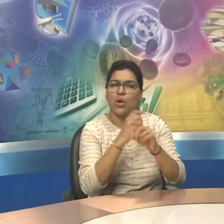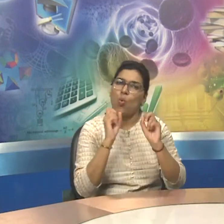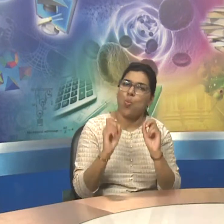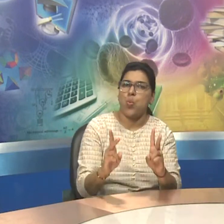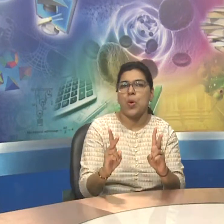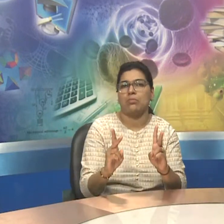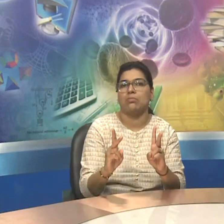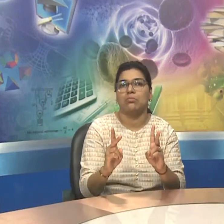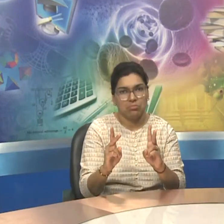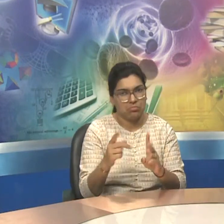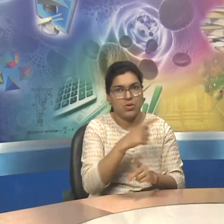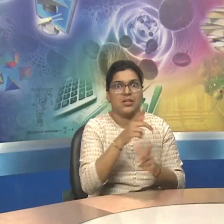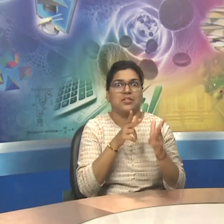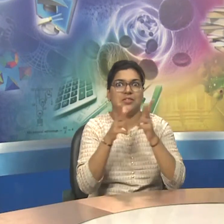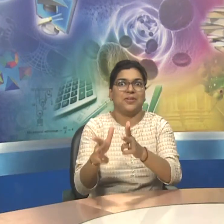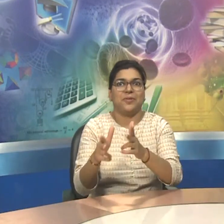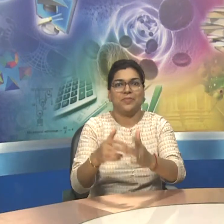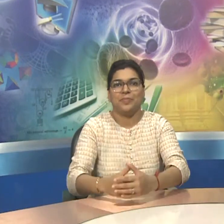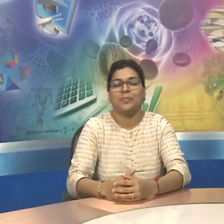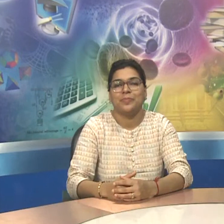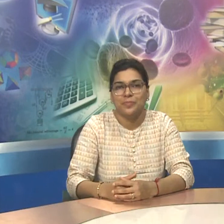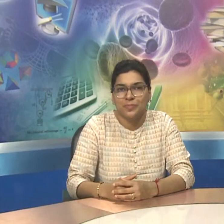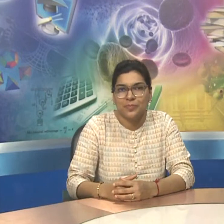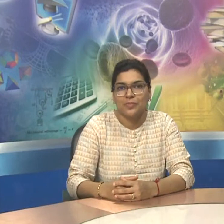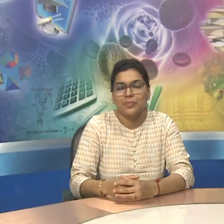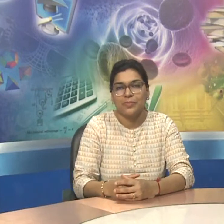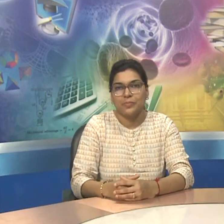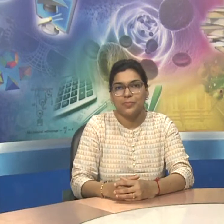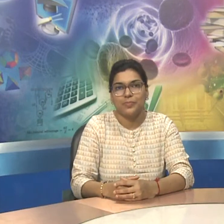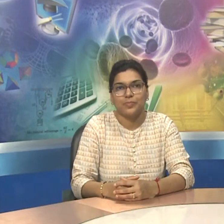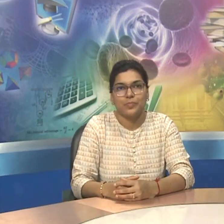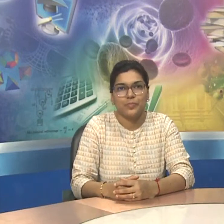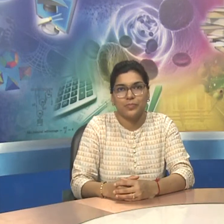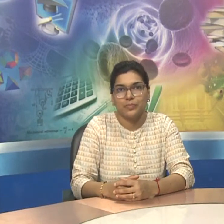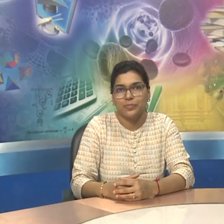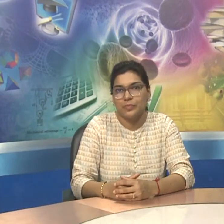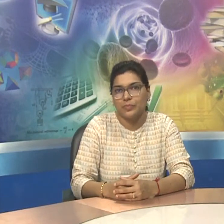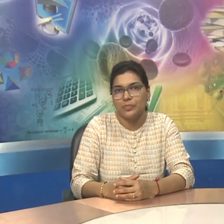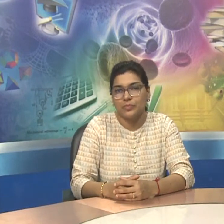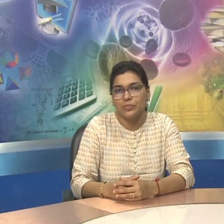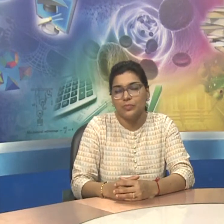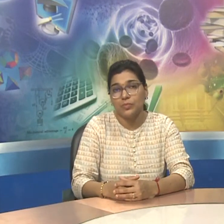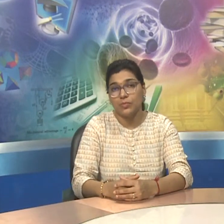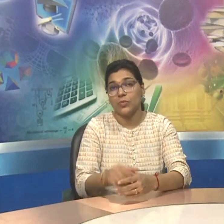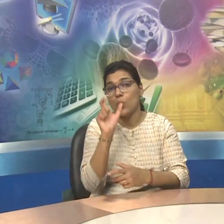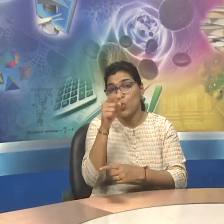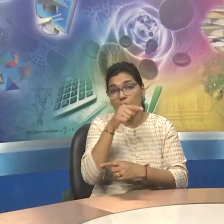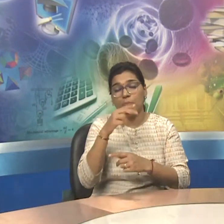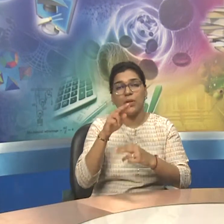but as a co-ruler in its governance.